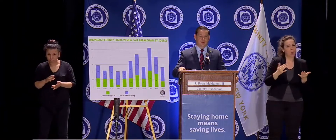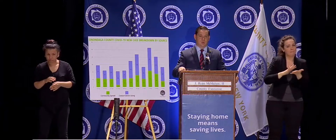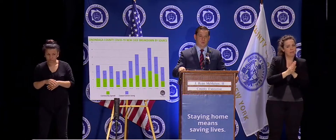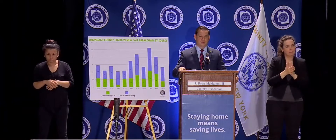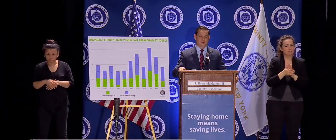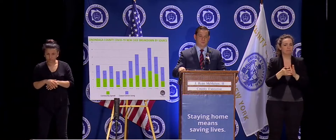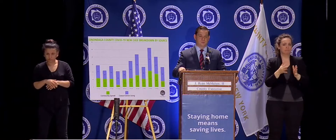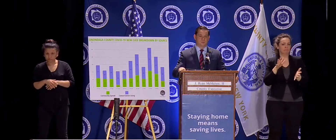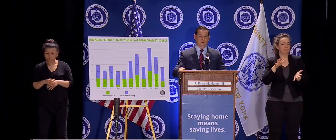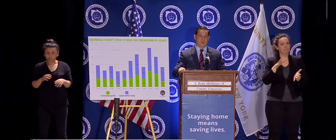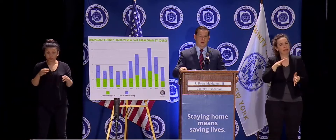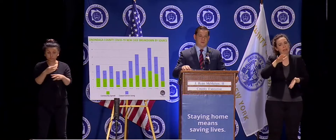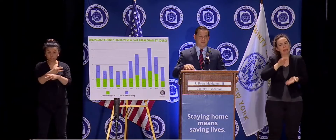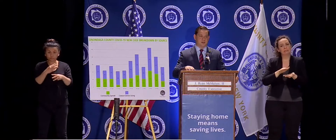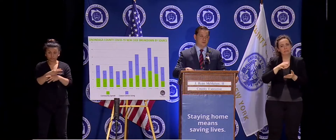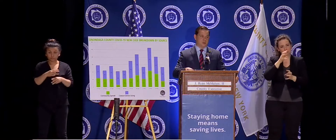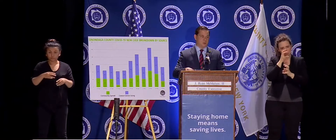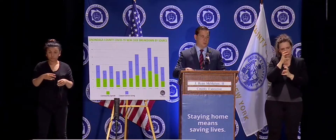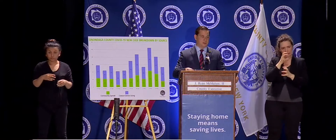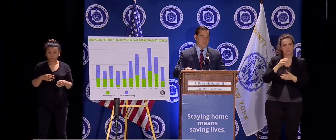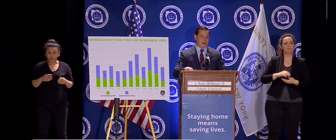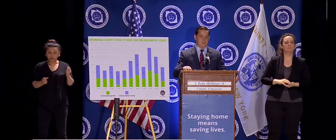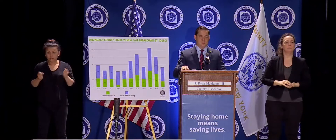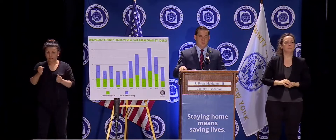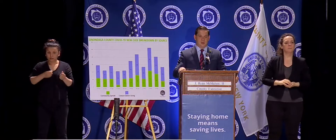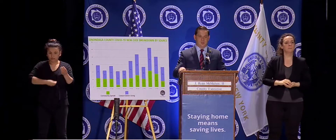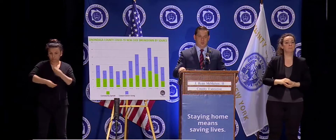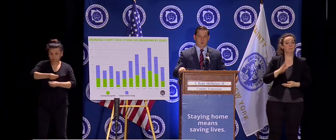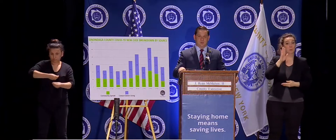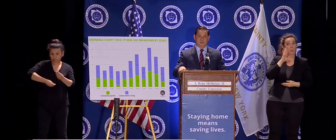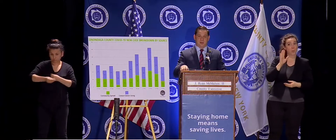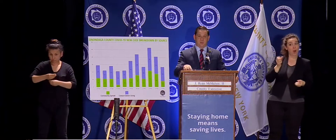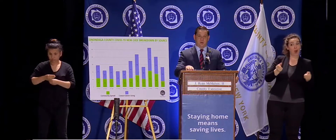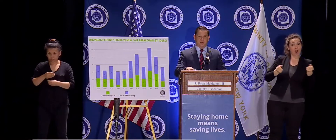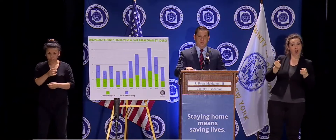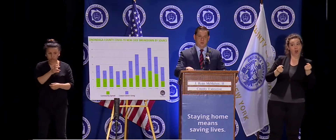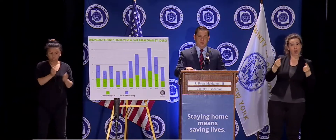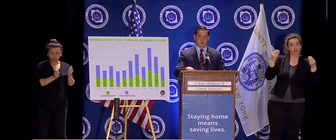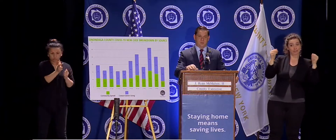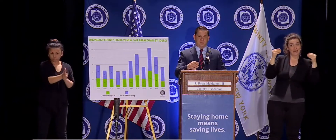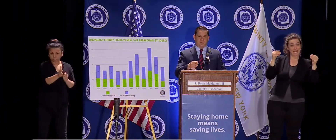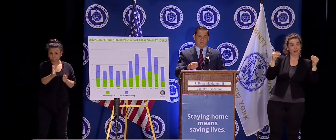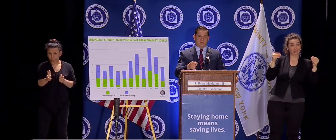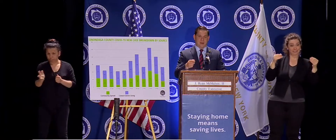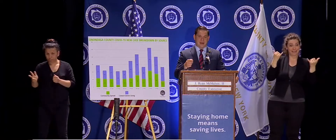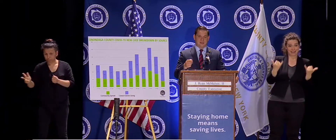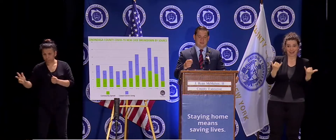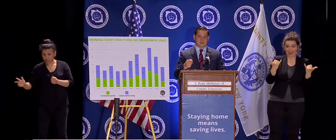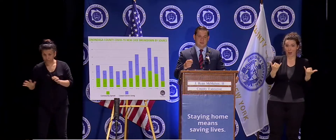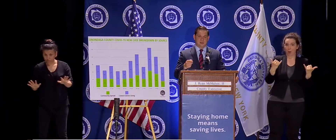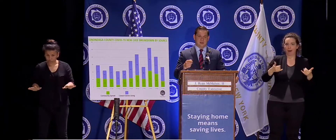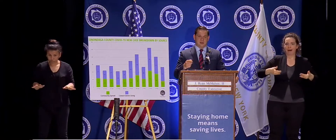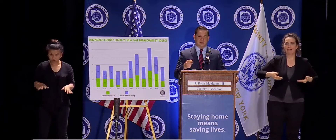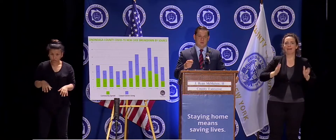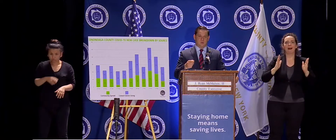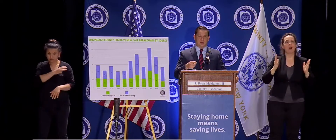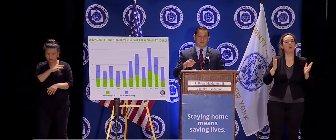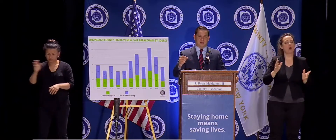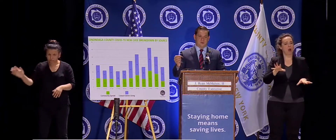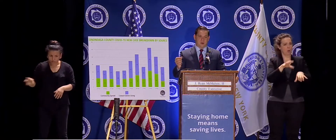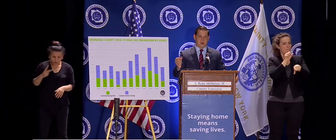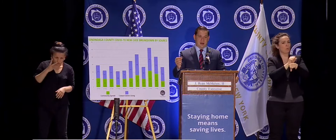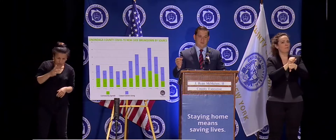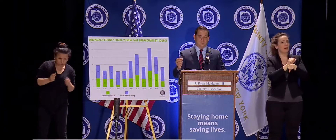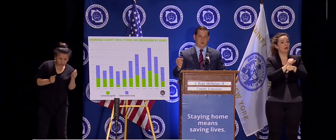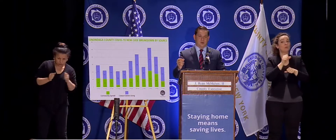dealers, showrooms. I've been saying this for a long period of time. Showrooms by appointment only, where people are wearing masks and you wipe